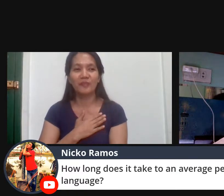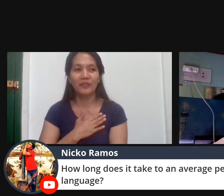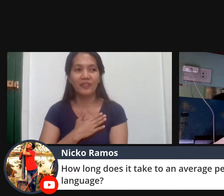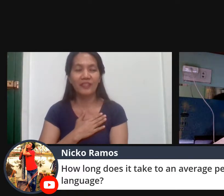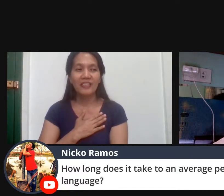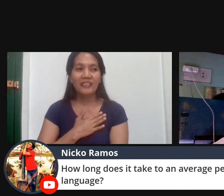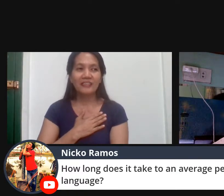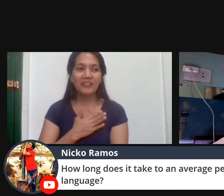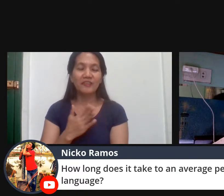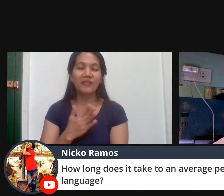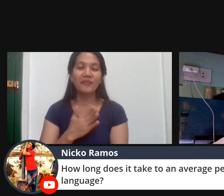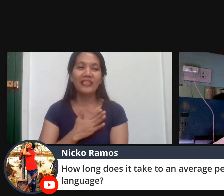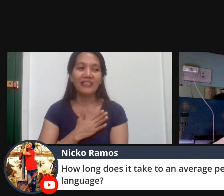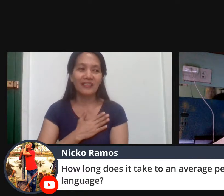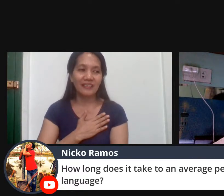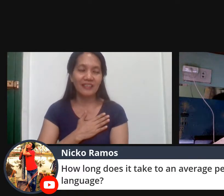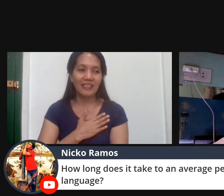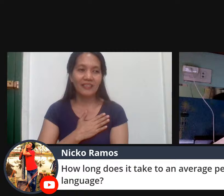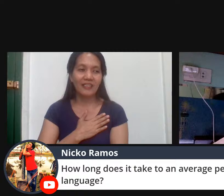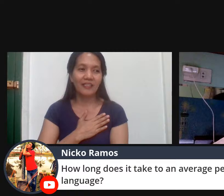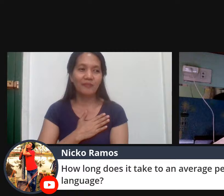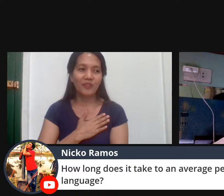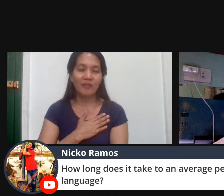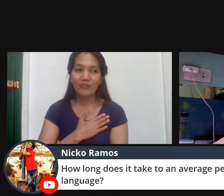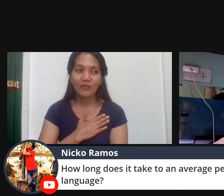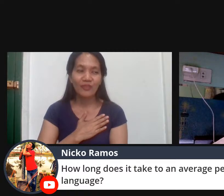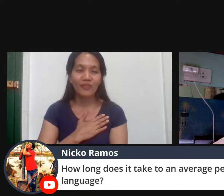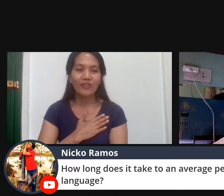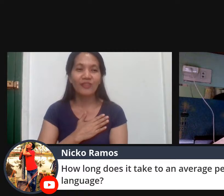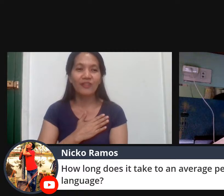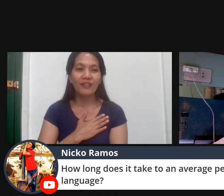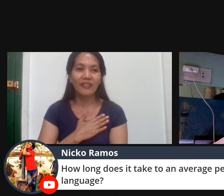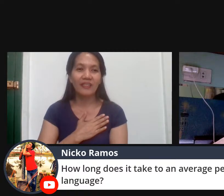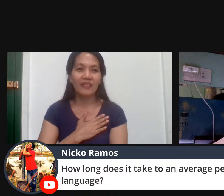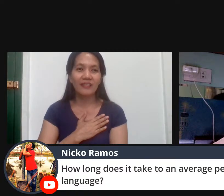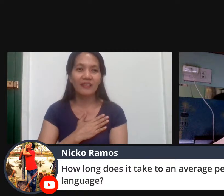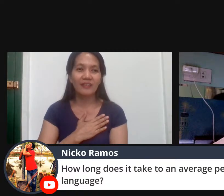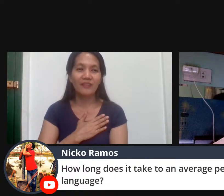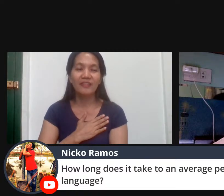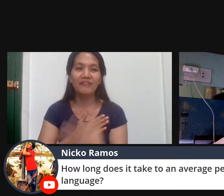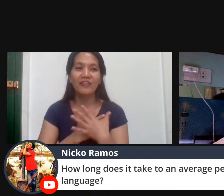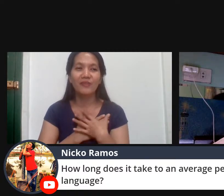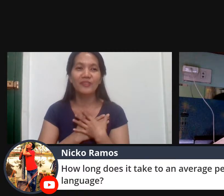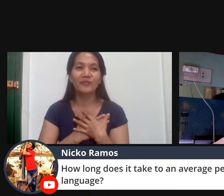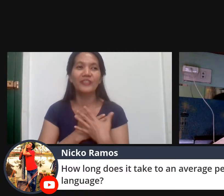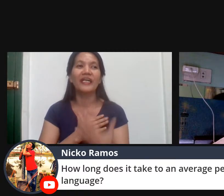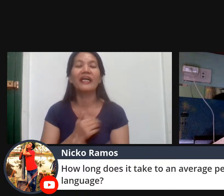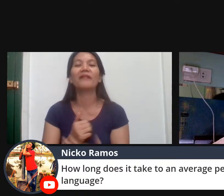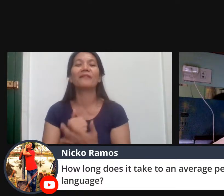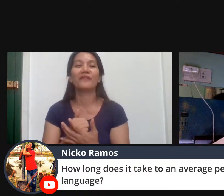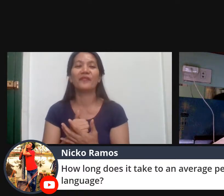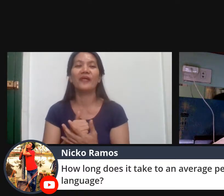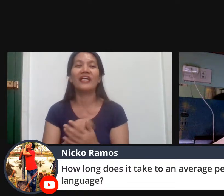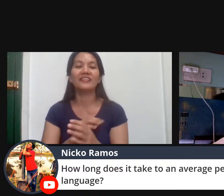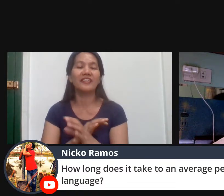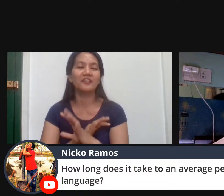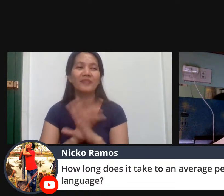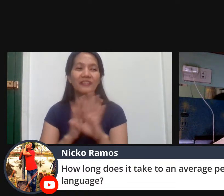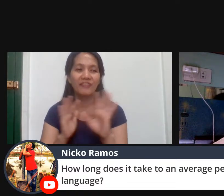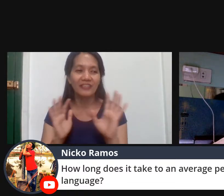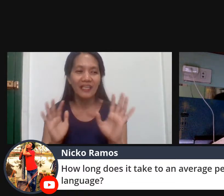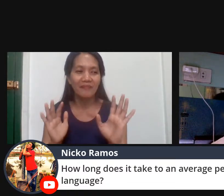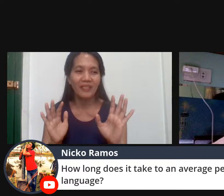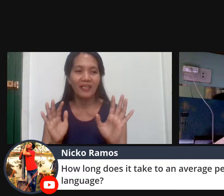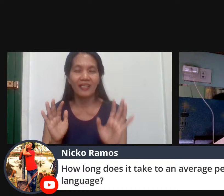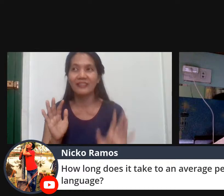interpreter. Siguro the willingness talaga sa heart mo na matuto and all of those would help. Wala siyang